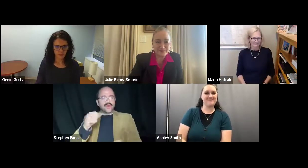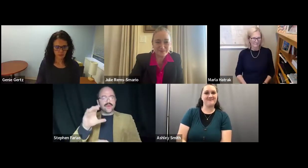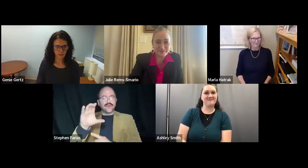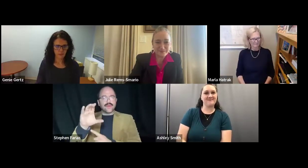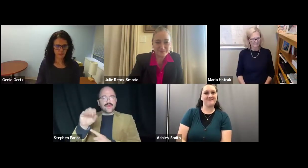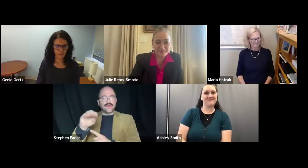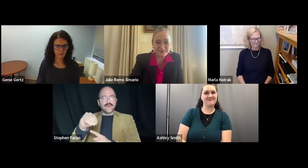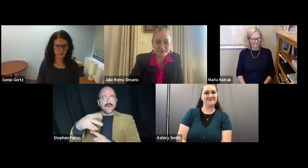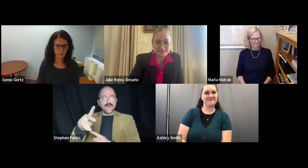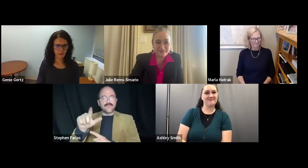To answer your question,